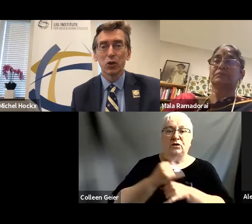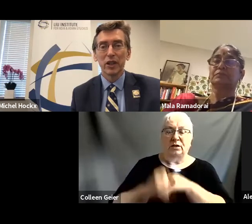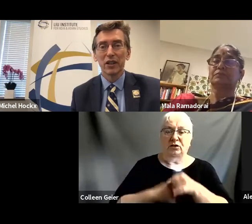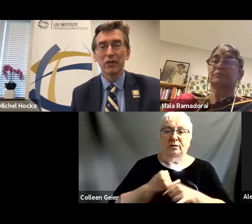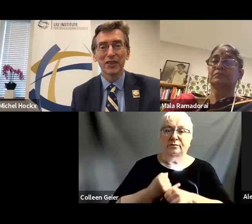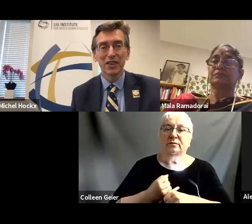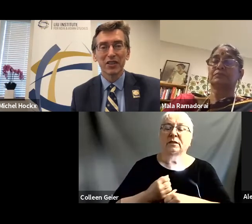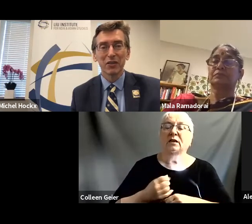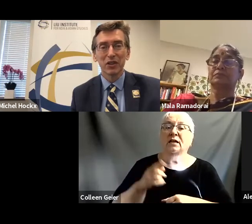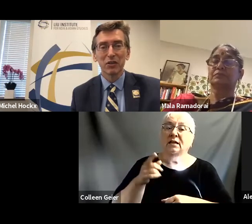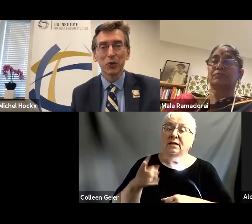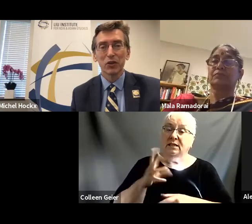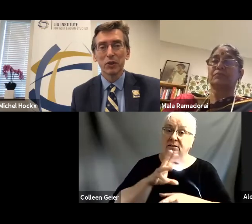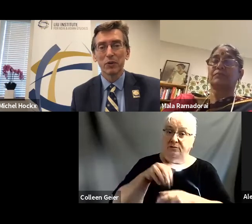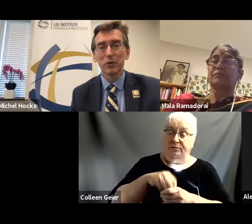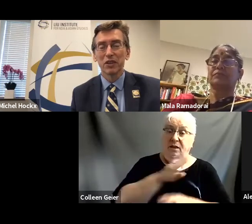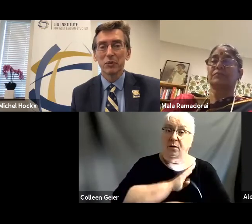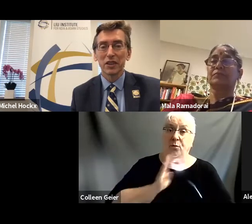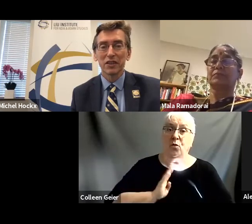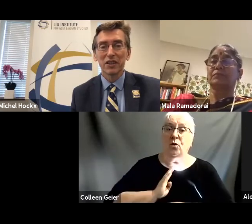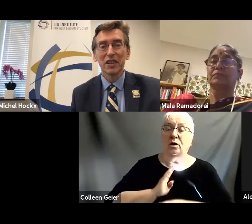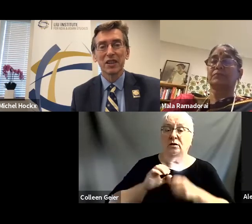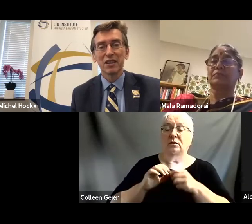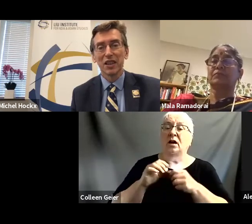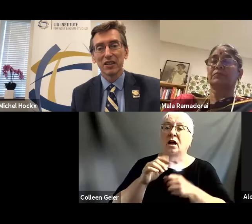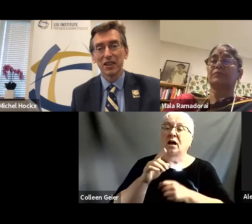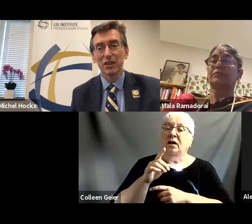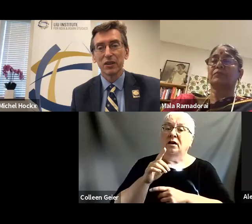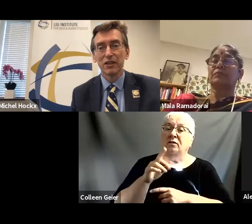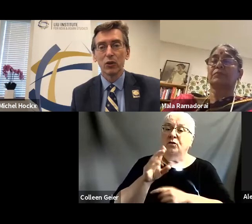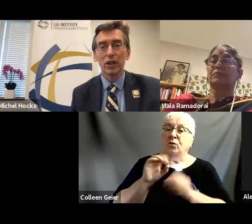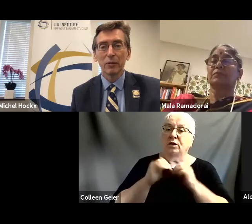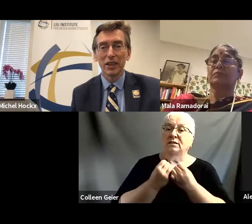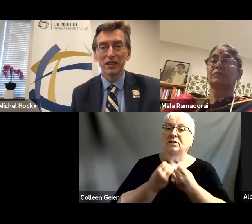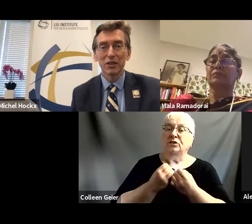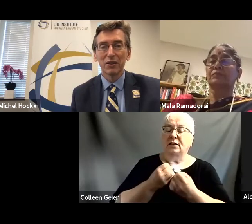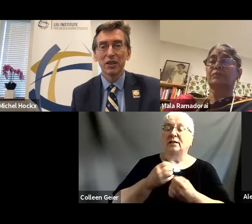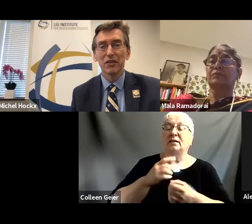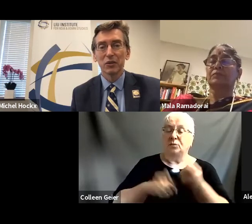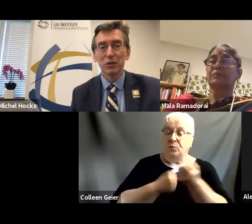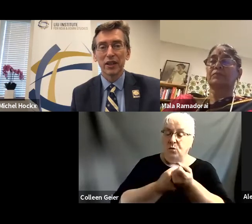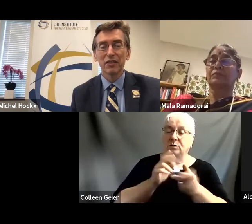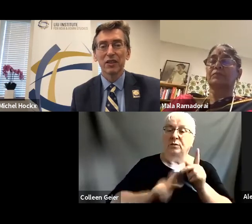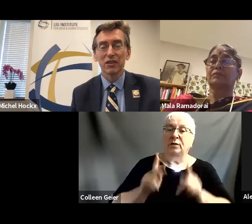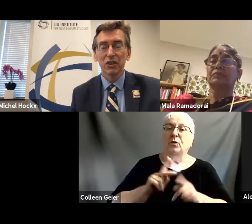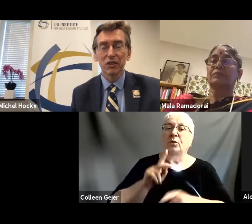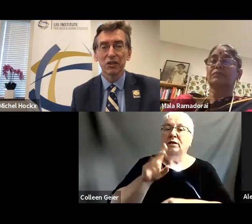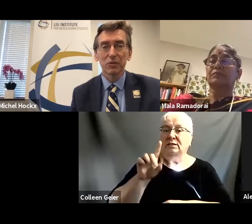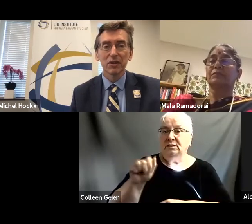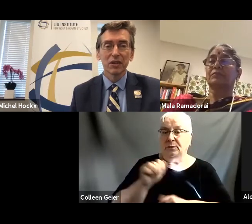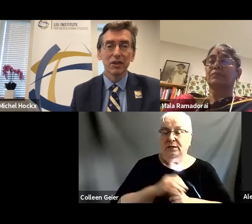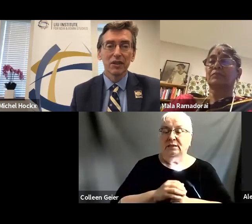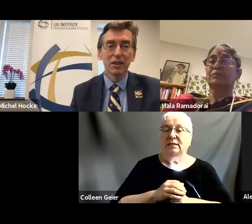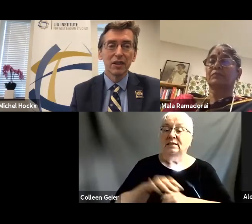the Gourmillon Foundation, which supports people with disabilities in San Diego and Tijuana, Mexico, through grants and